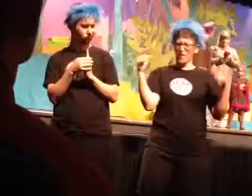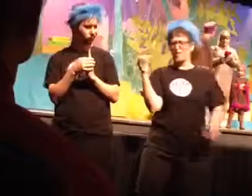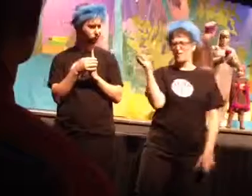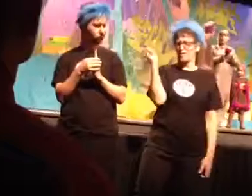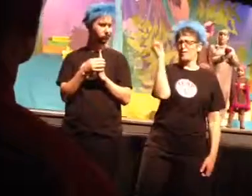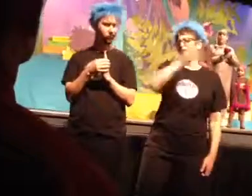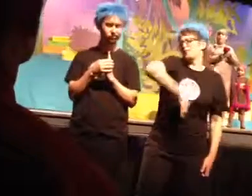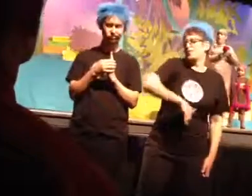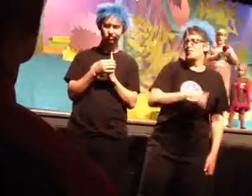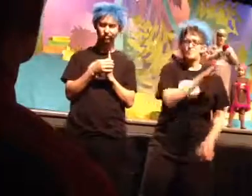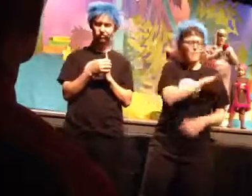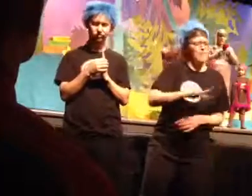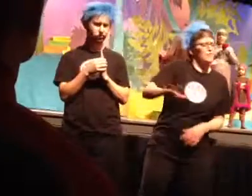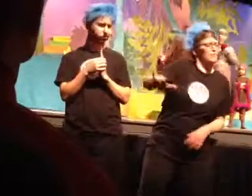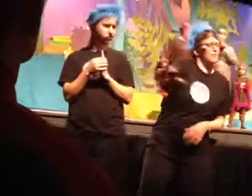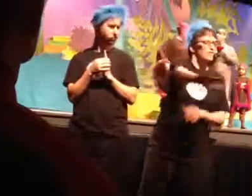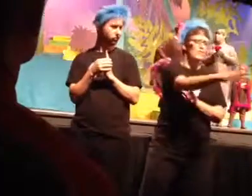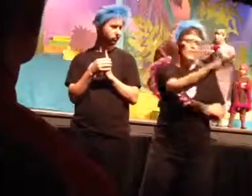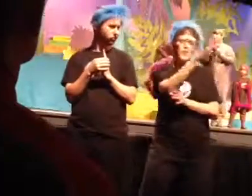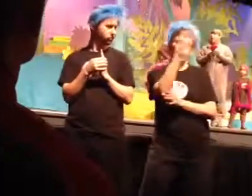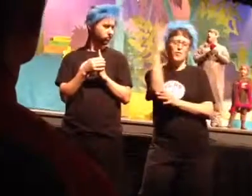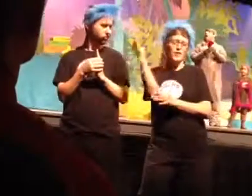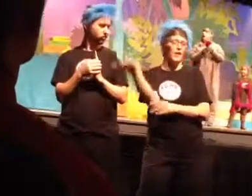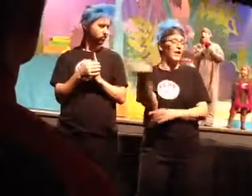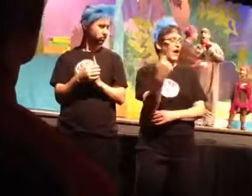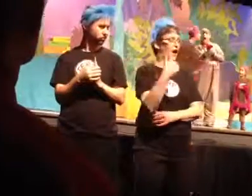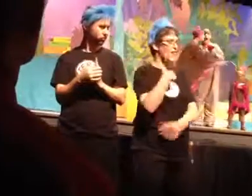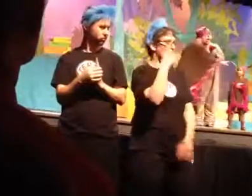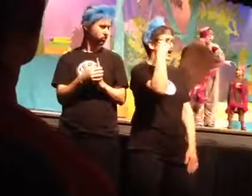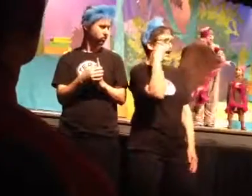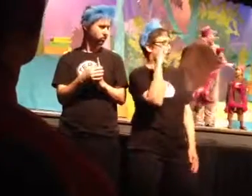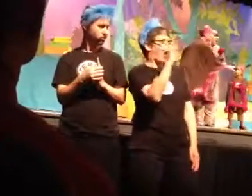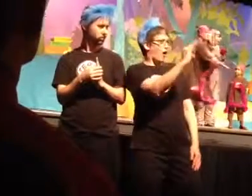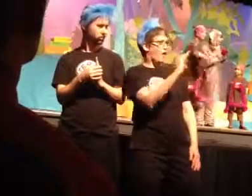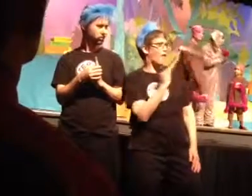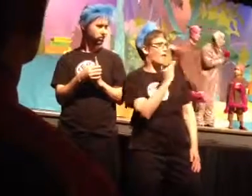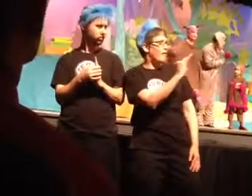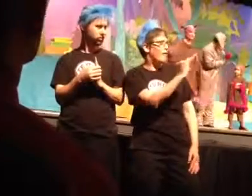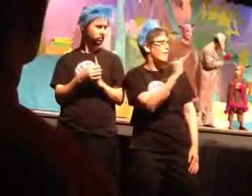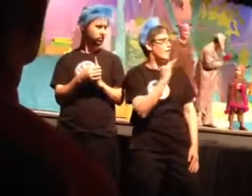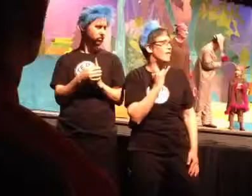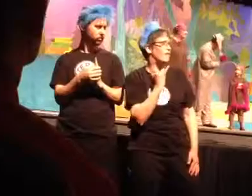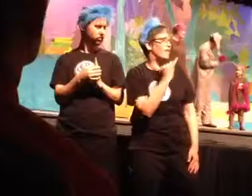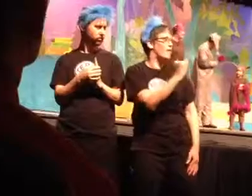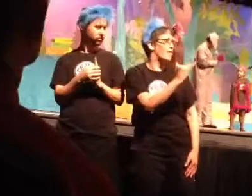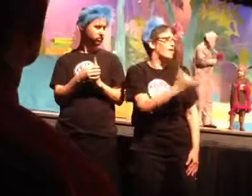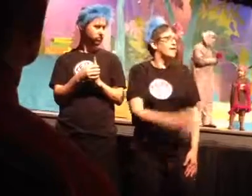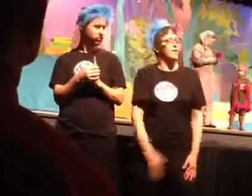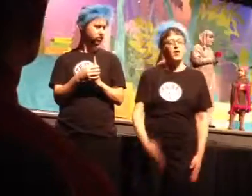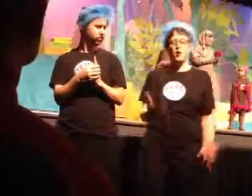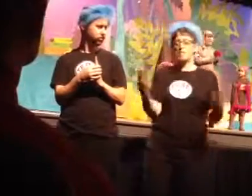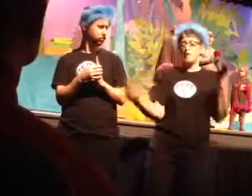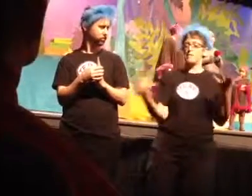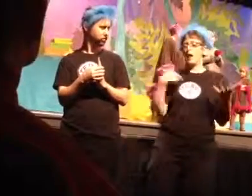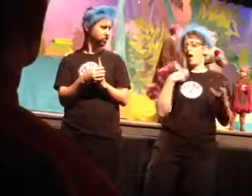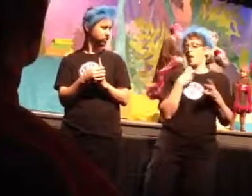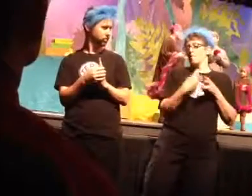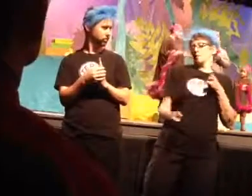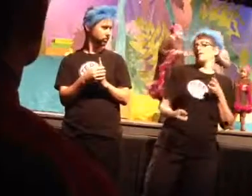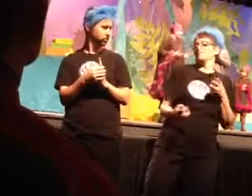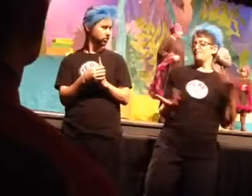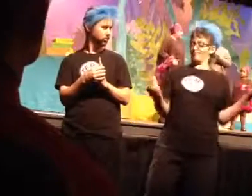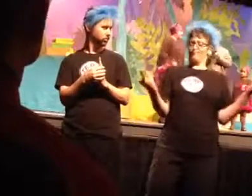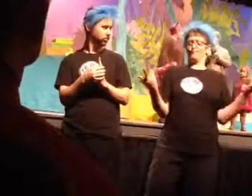you're the biggest playing fool in the jungle of doom, and I think so as well, maybe I'm